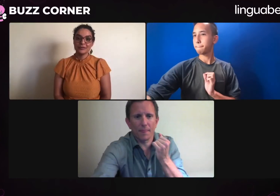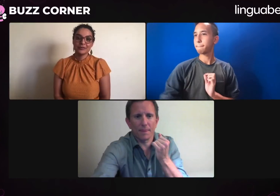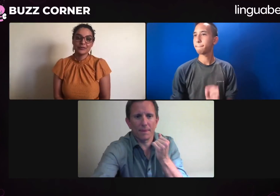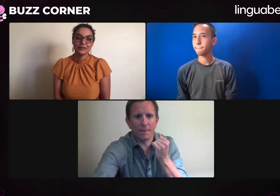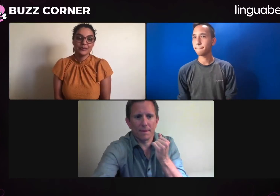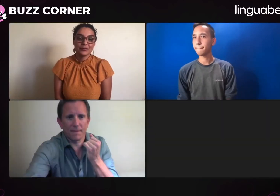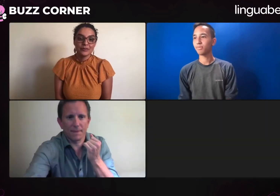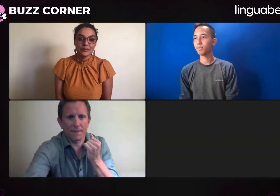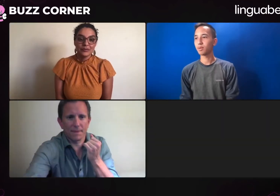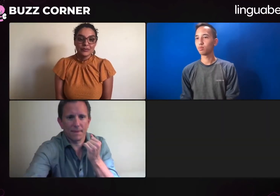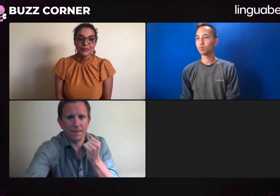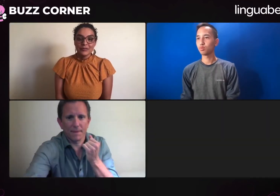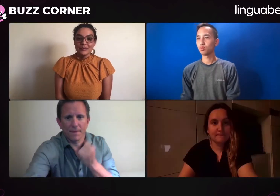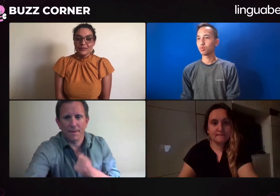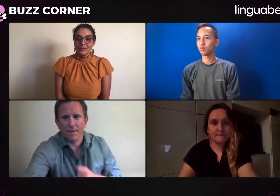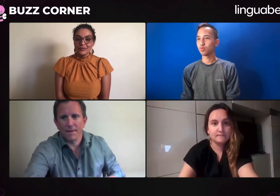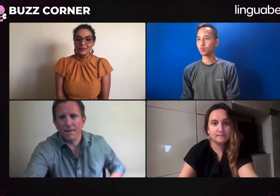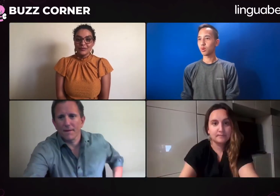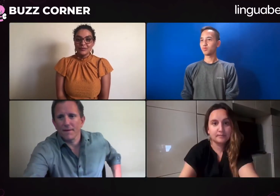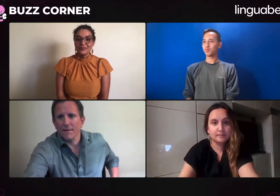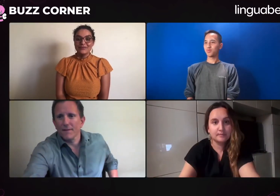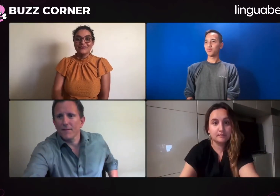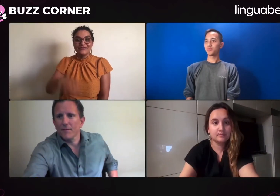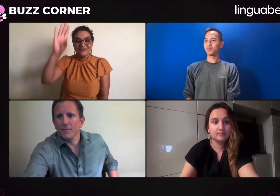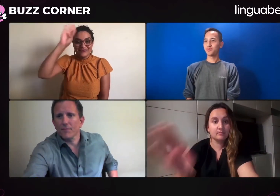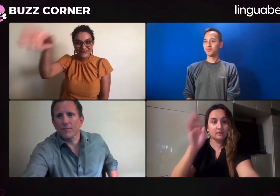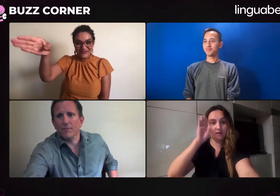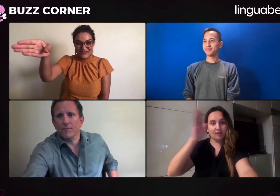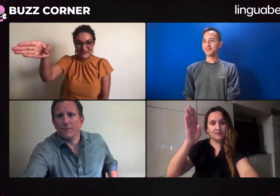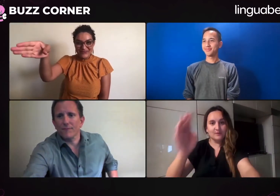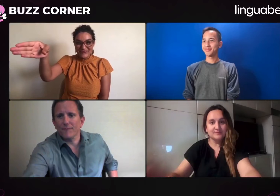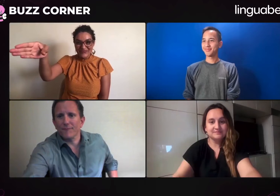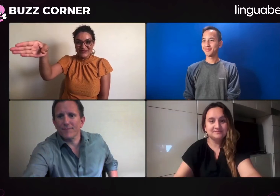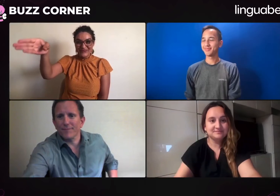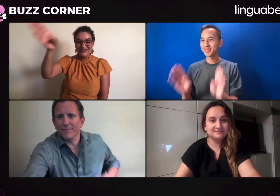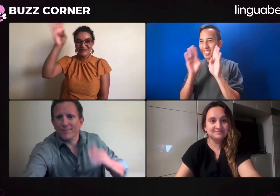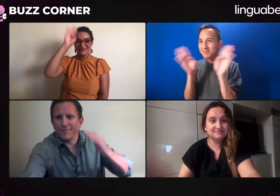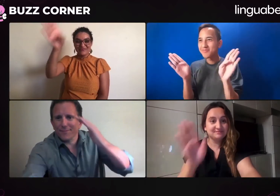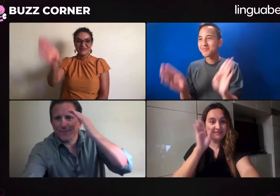on spotlighting now. Okay, just a minute.